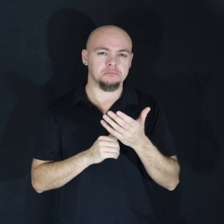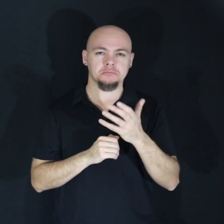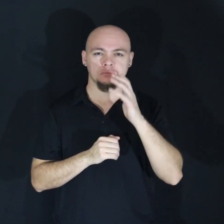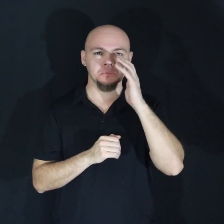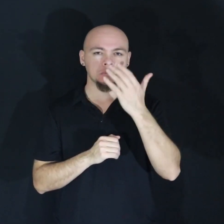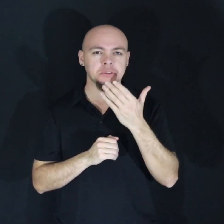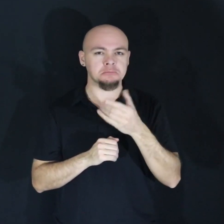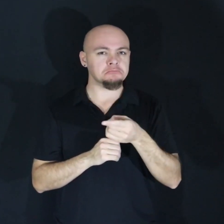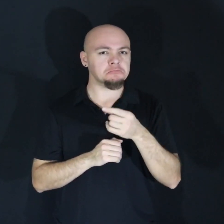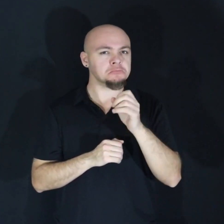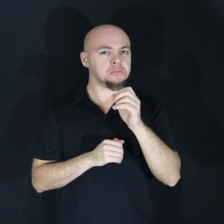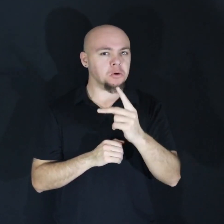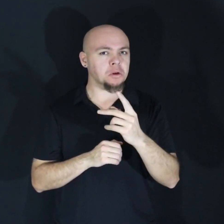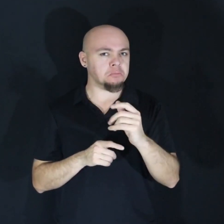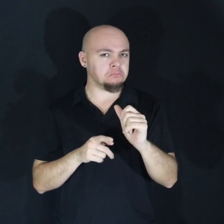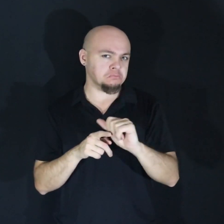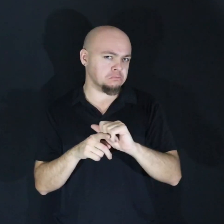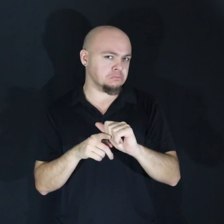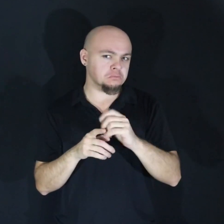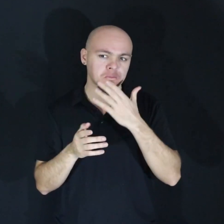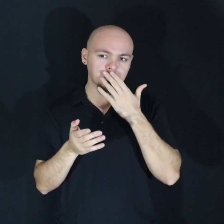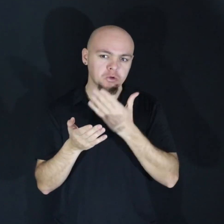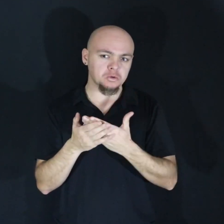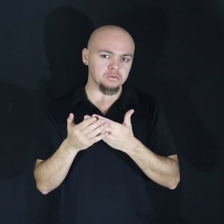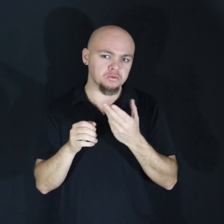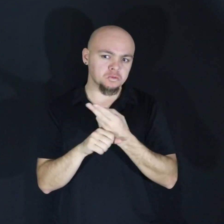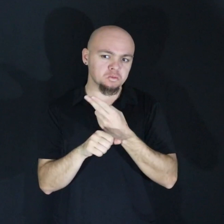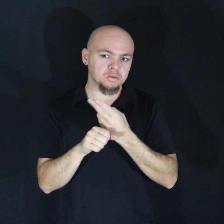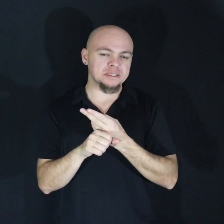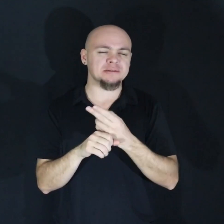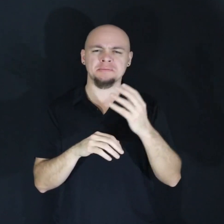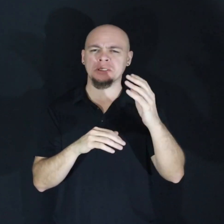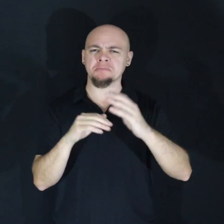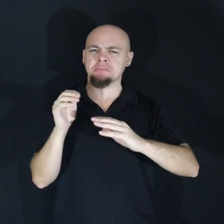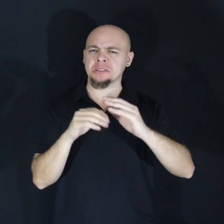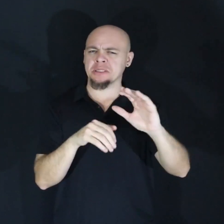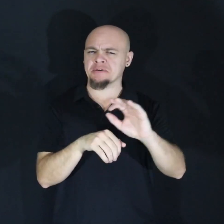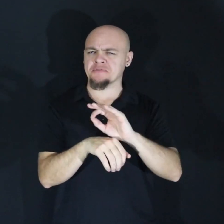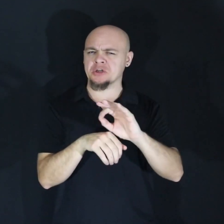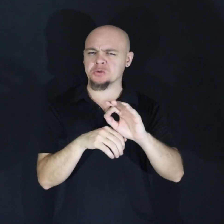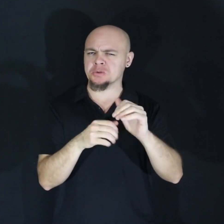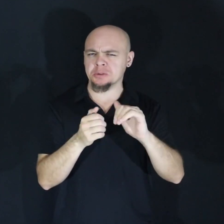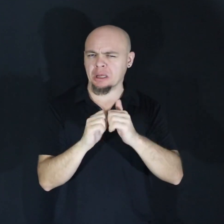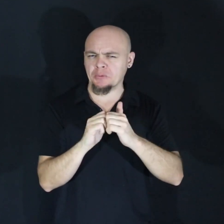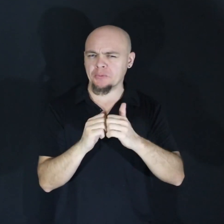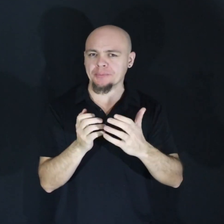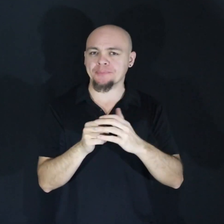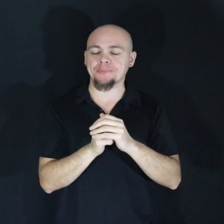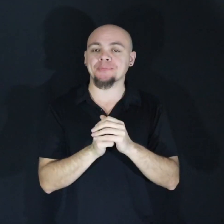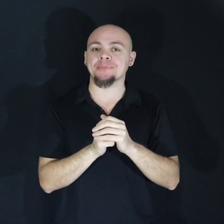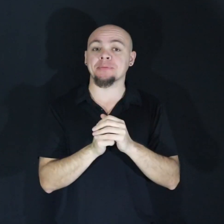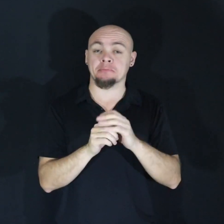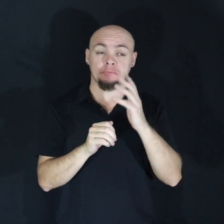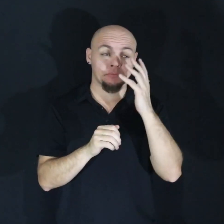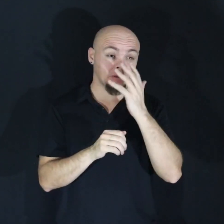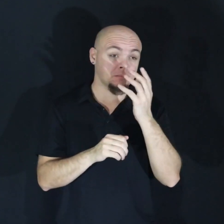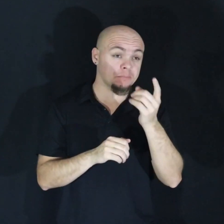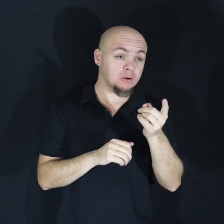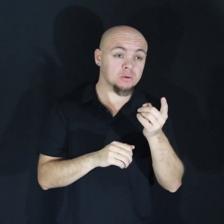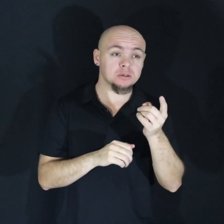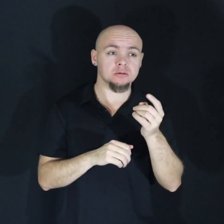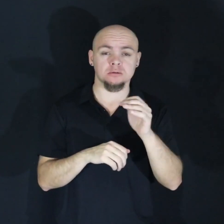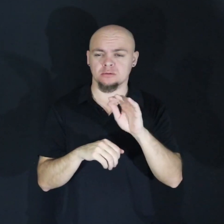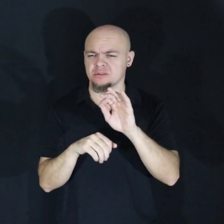seems okay. What makes a building functional? Its appearance or